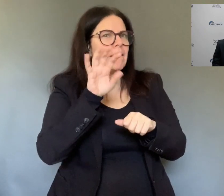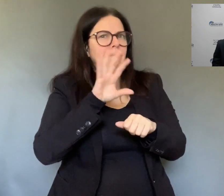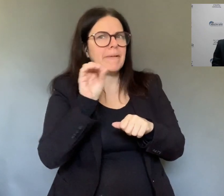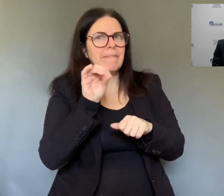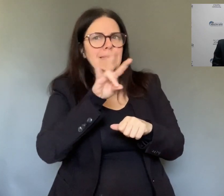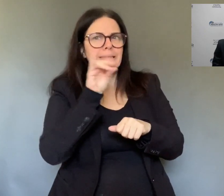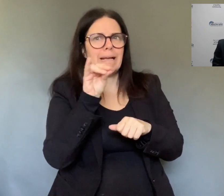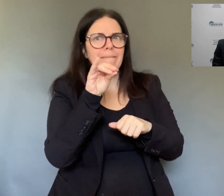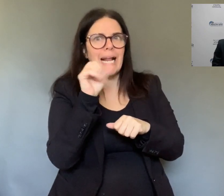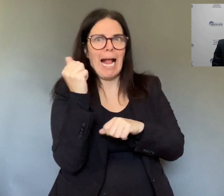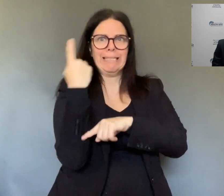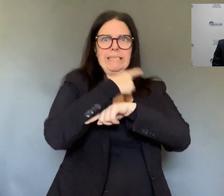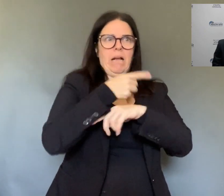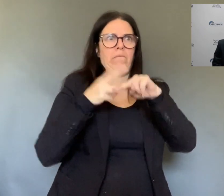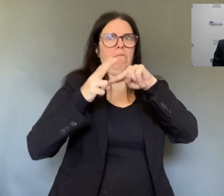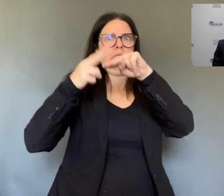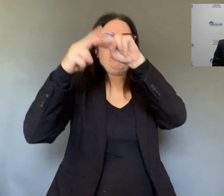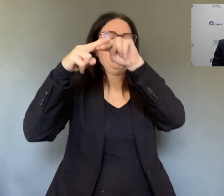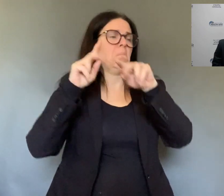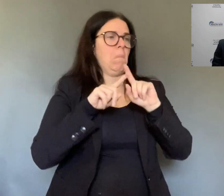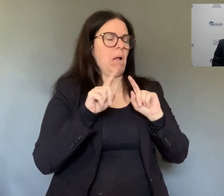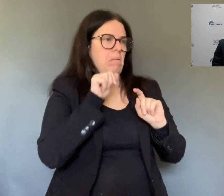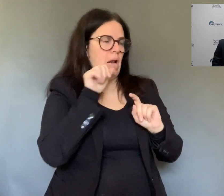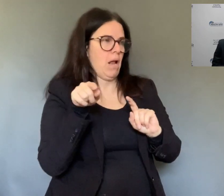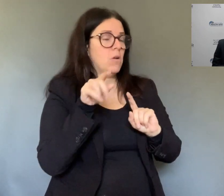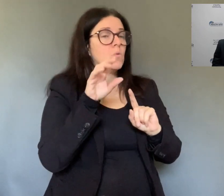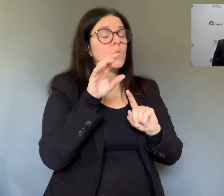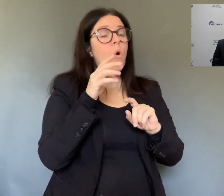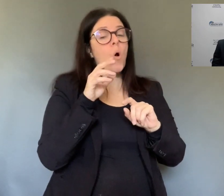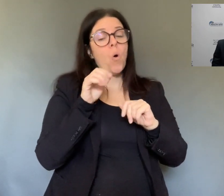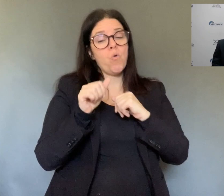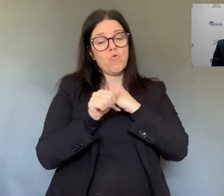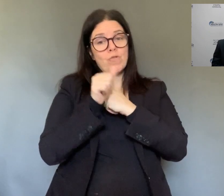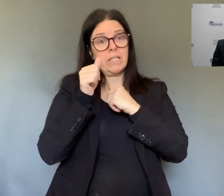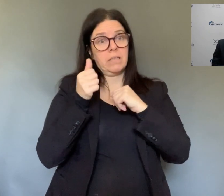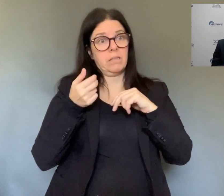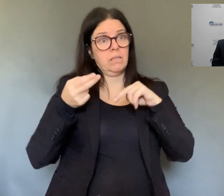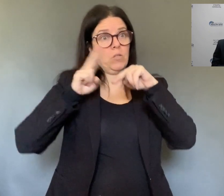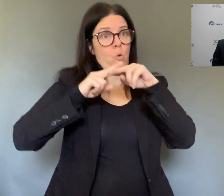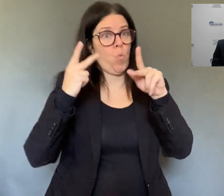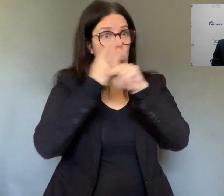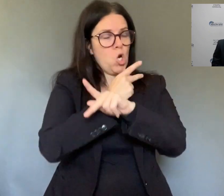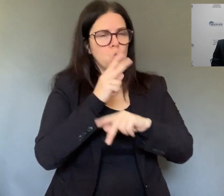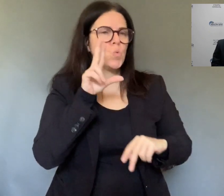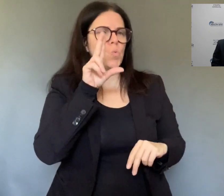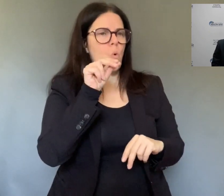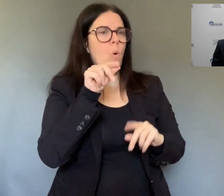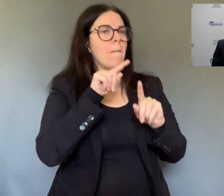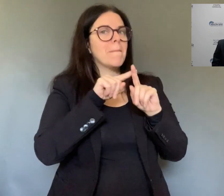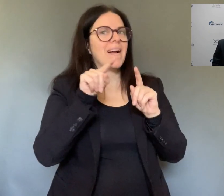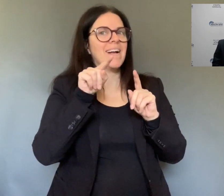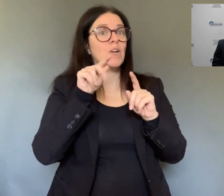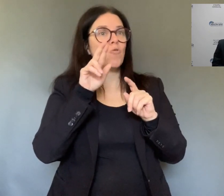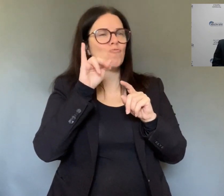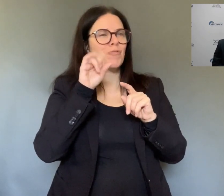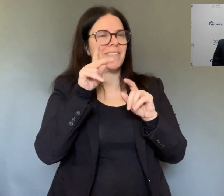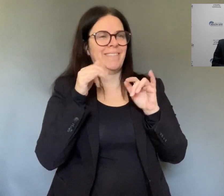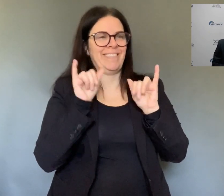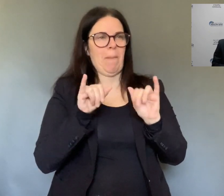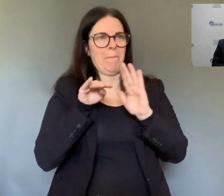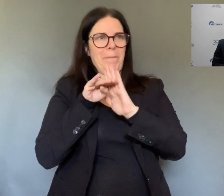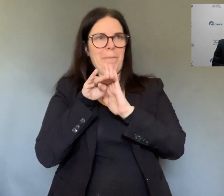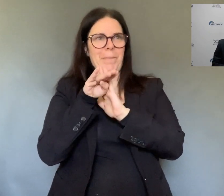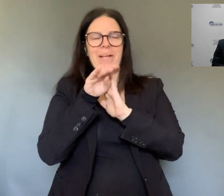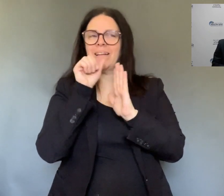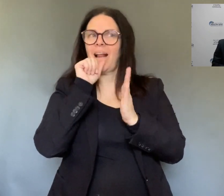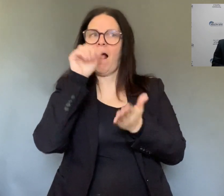not there yet. So I cannot say that the risk has increased, but the risk hasn't gone down as well either.